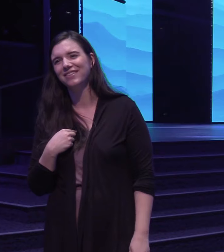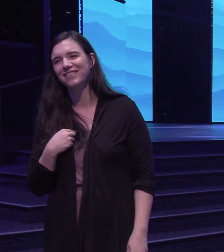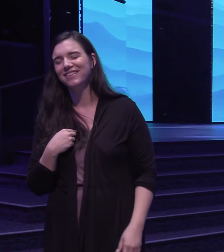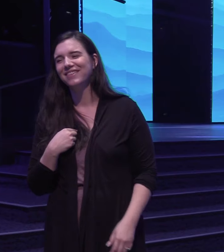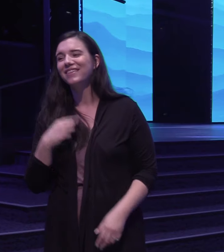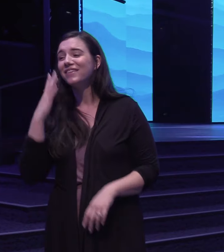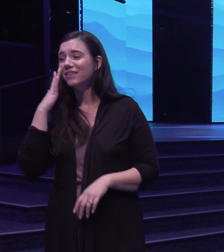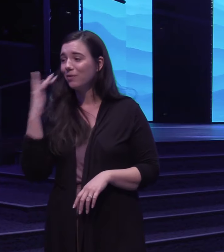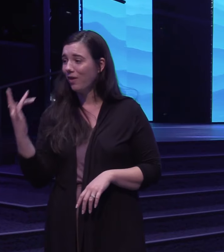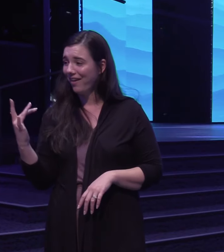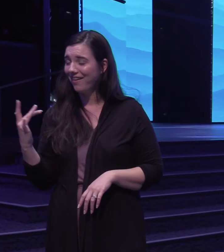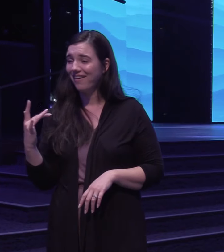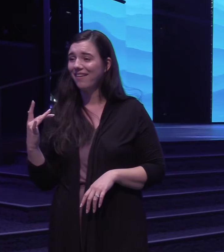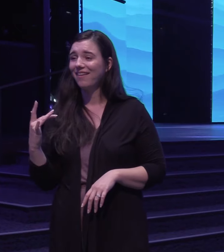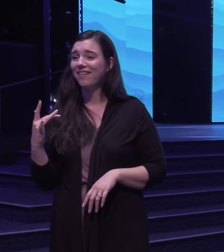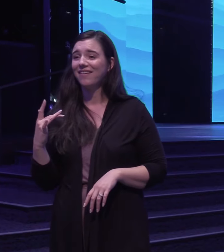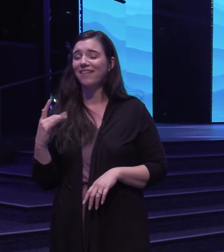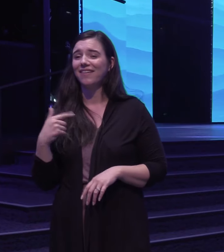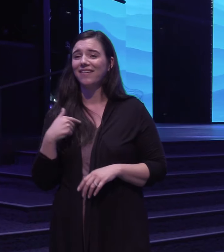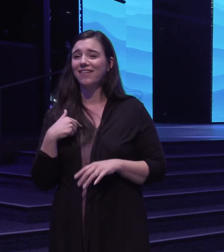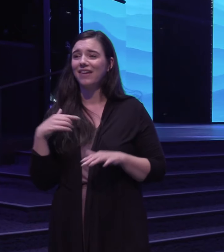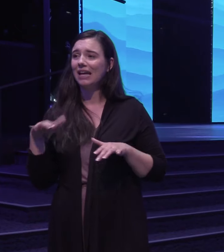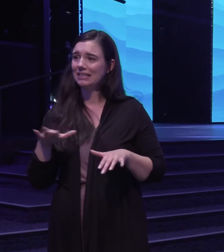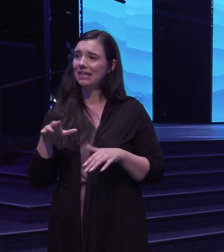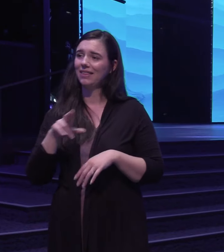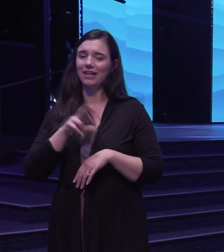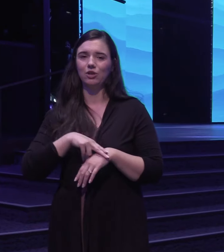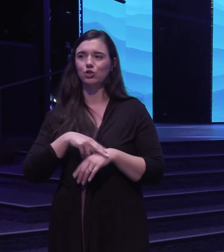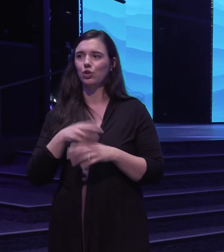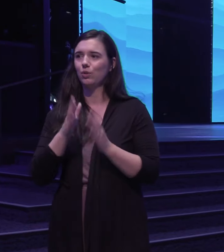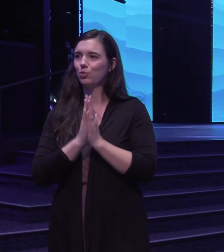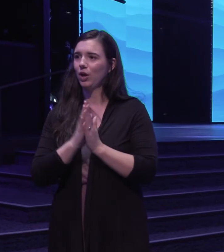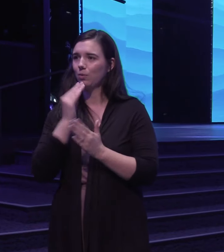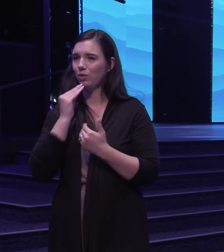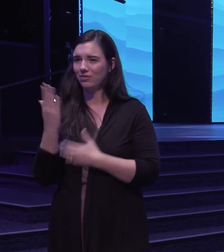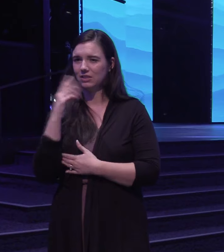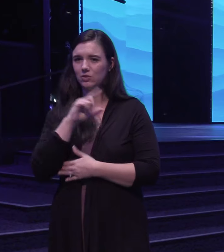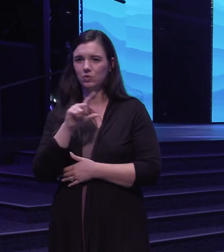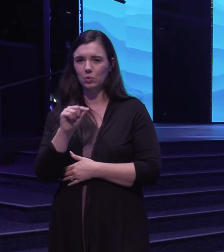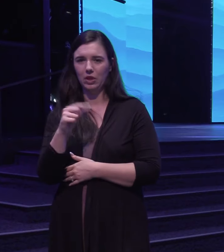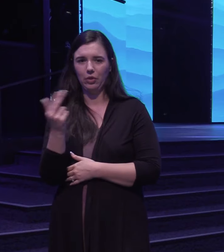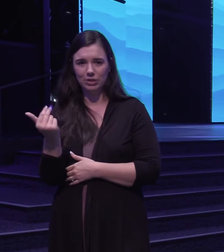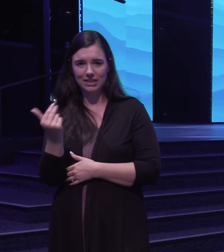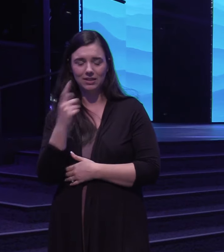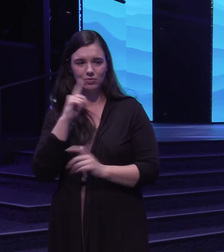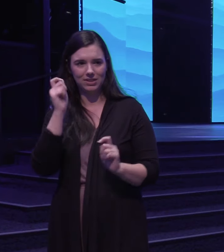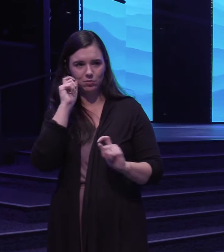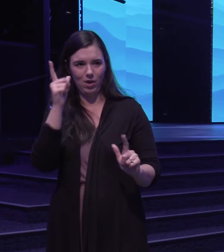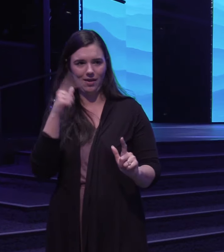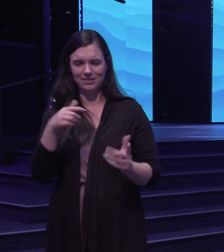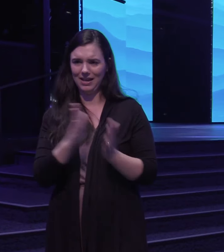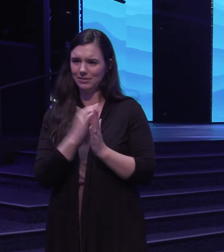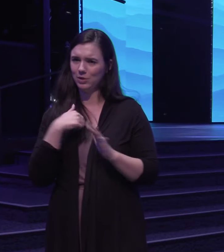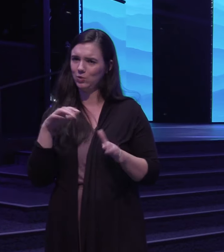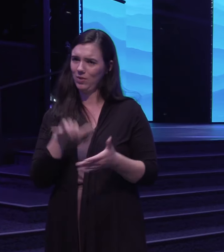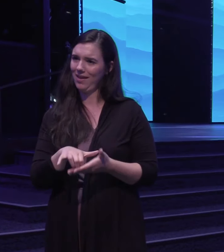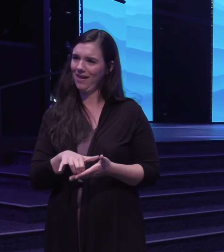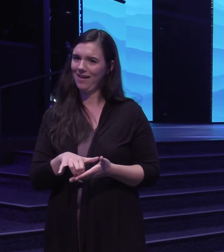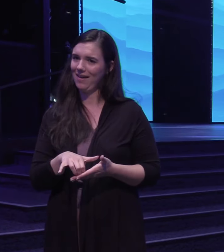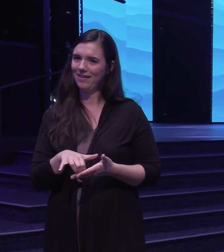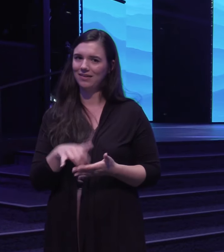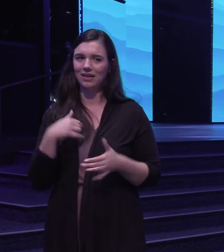because, you know, I did the National Prayer Breakfast in 2013. I was really surprised when they asked me to do that because